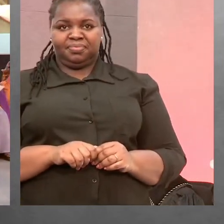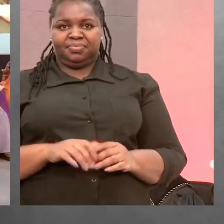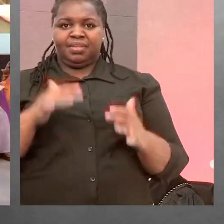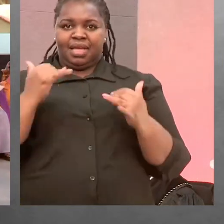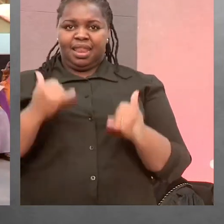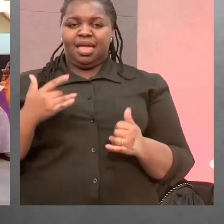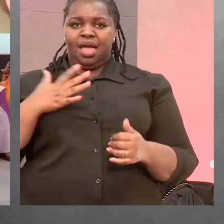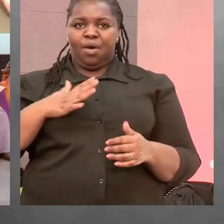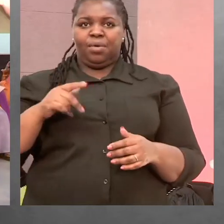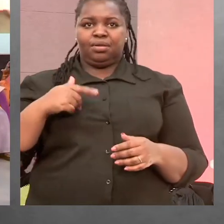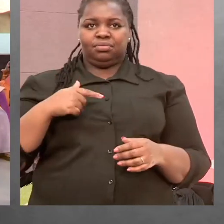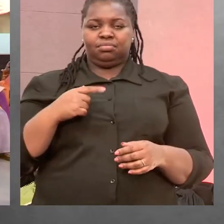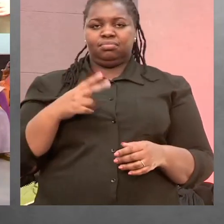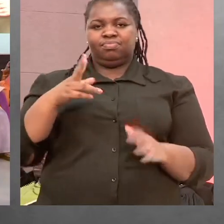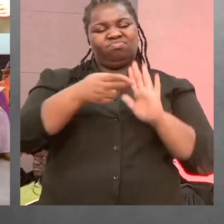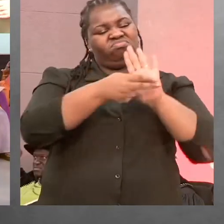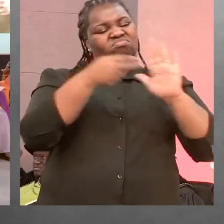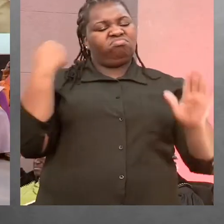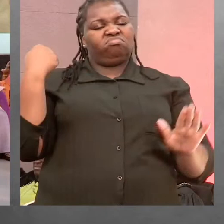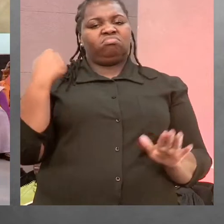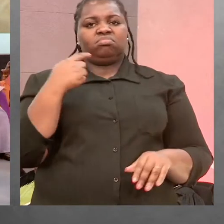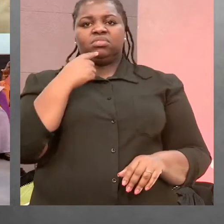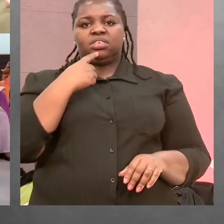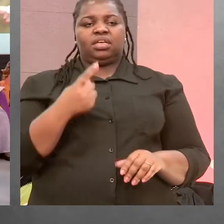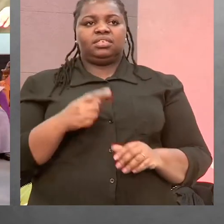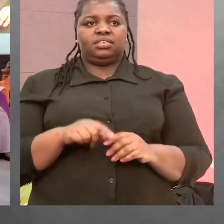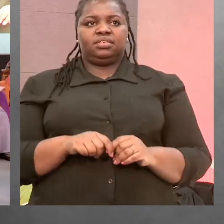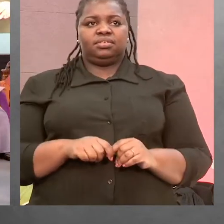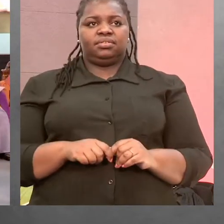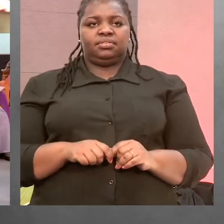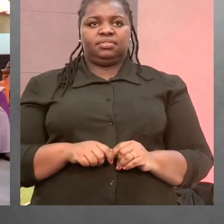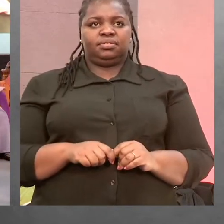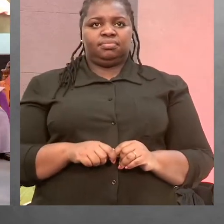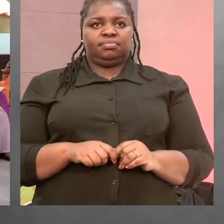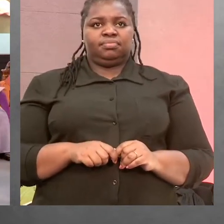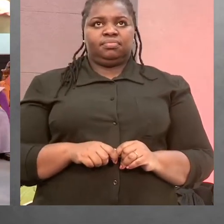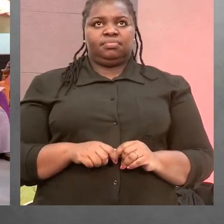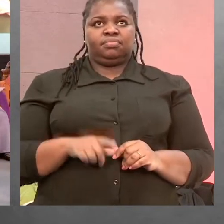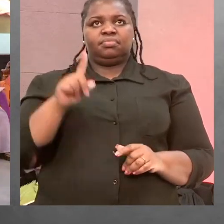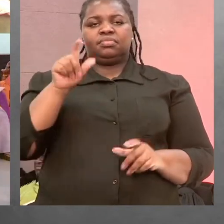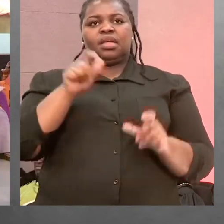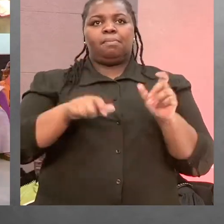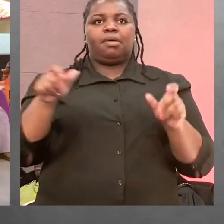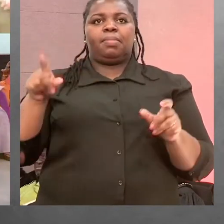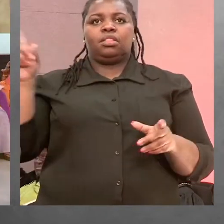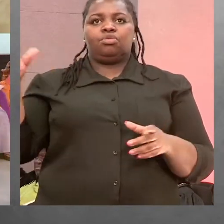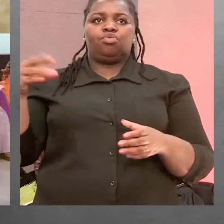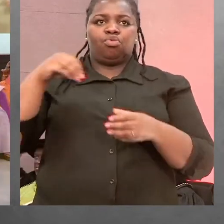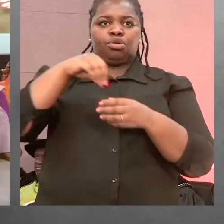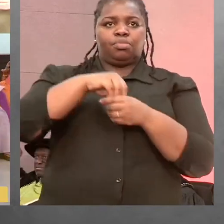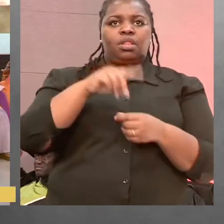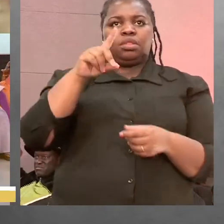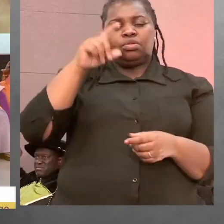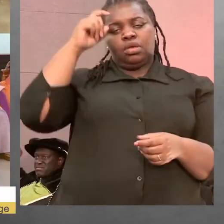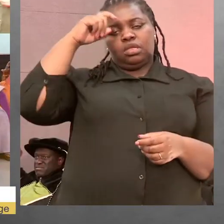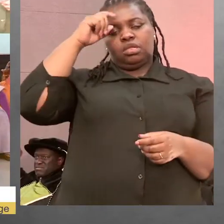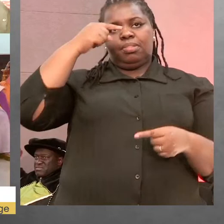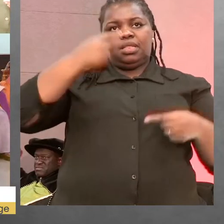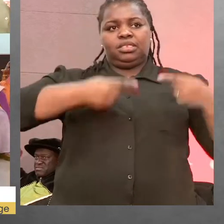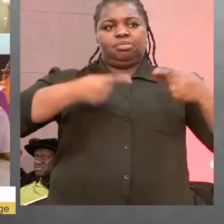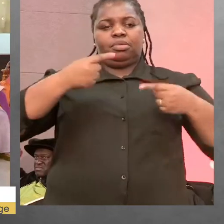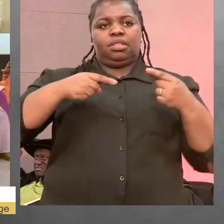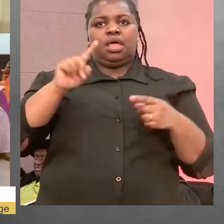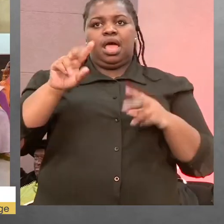wish to take away the stigma that says the people who only contribute to intellectual debates